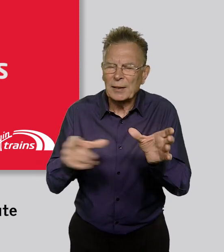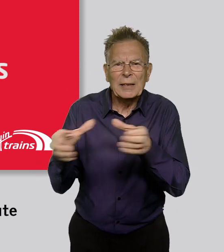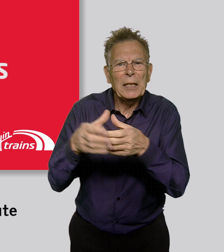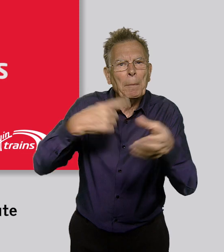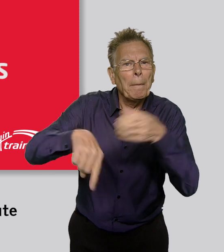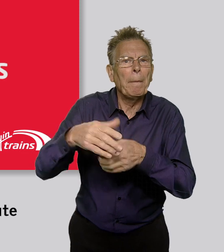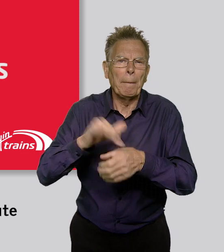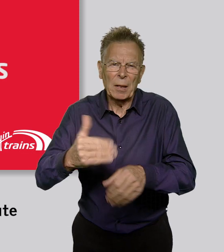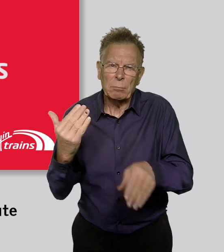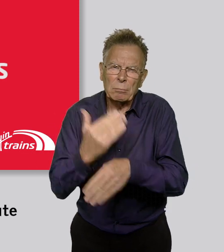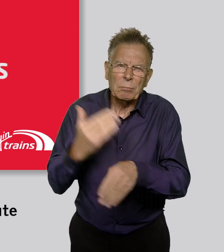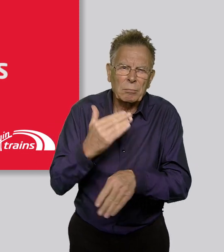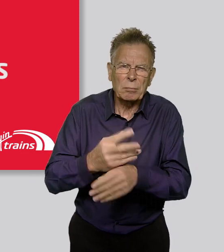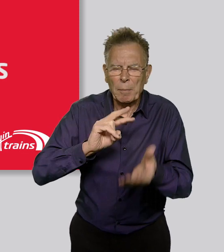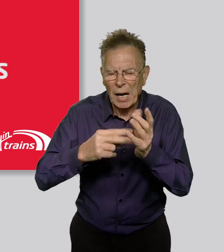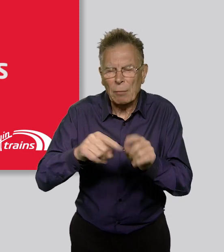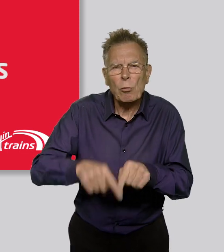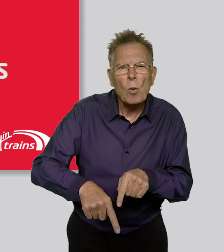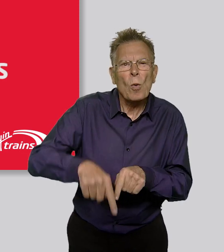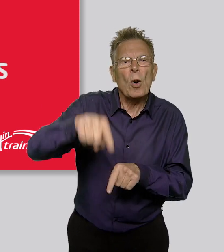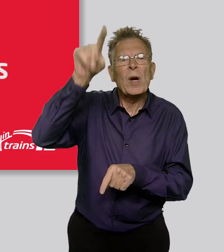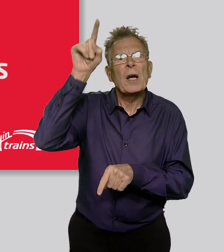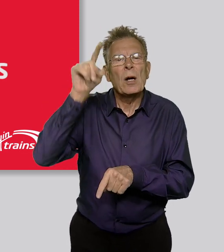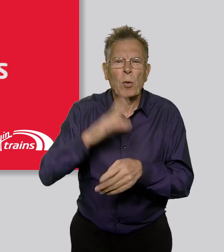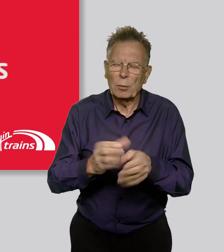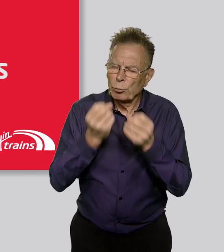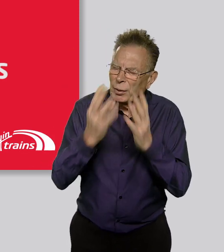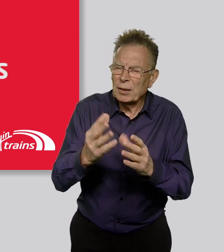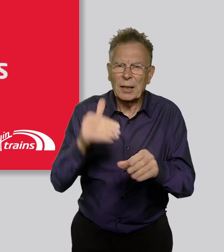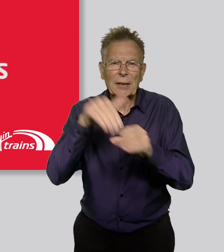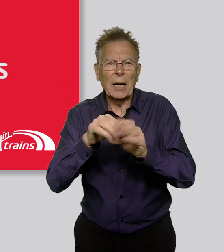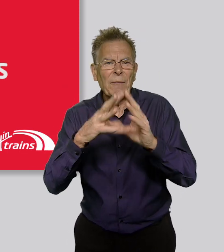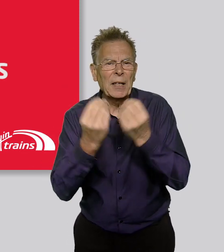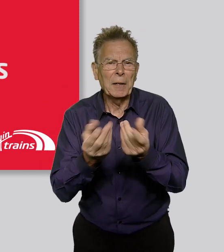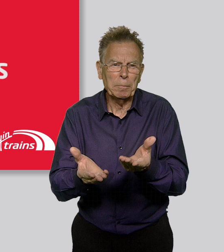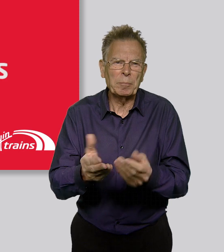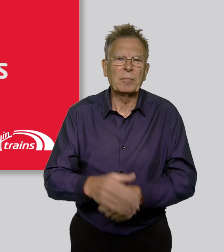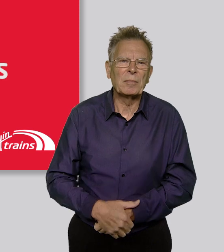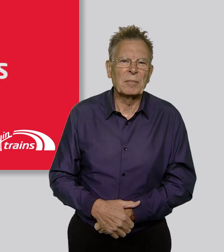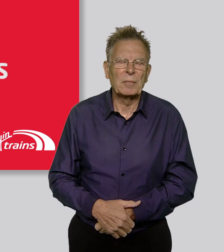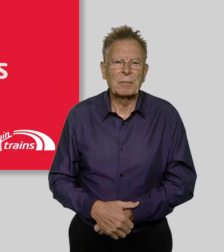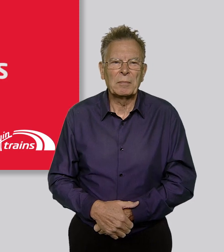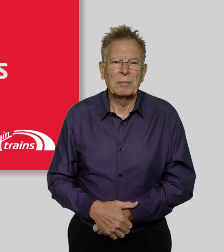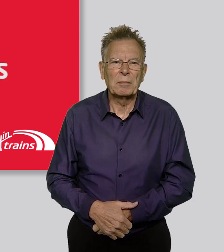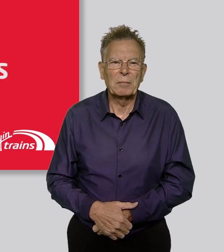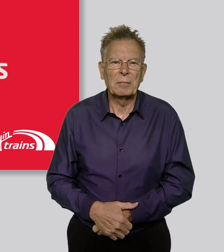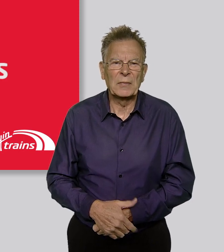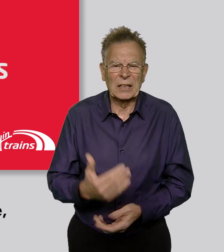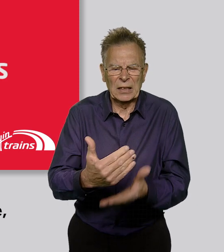projects team have been busy up and down the route, planning and delivering all these brilliant enhancements.